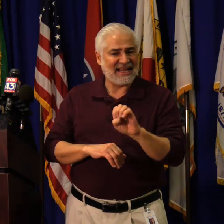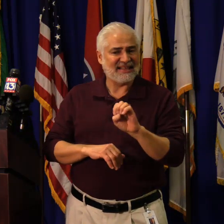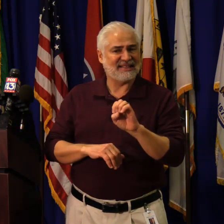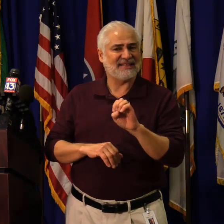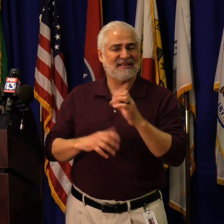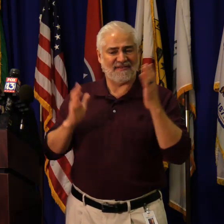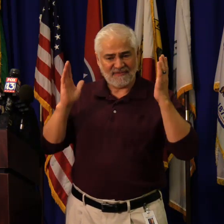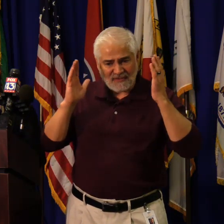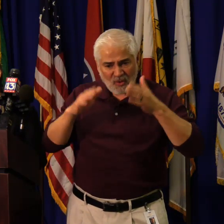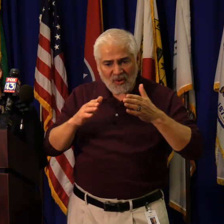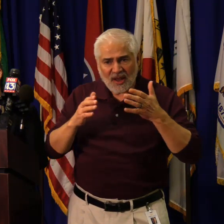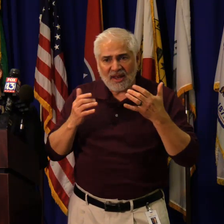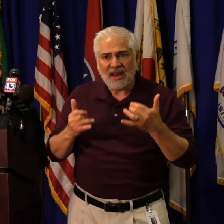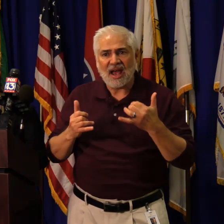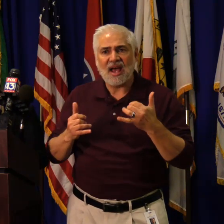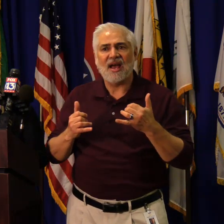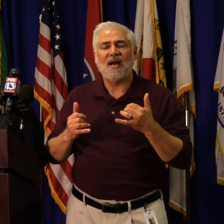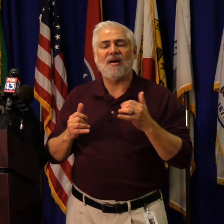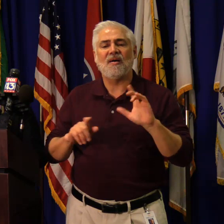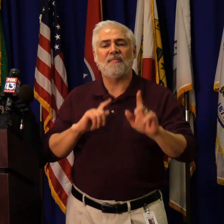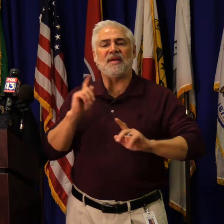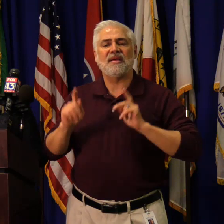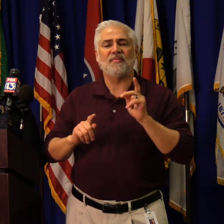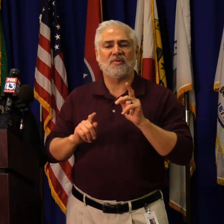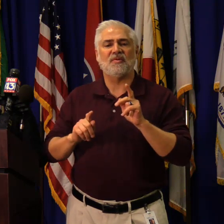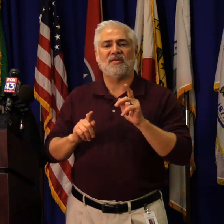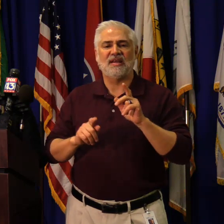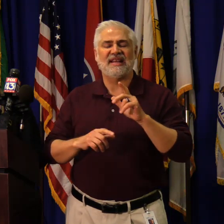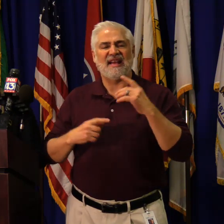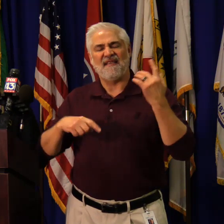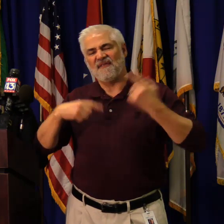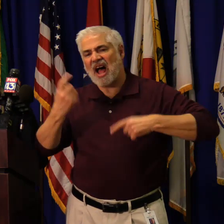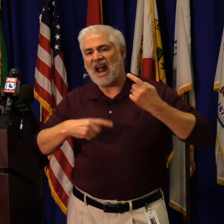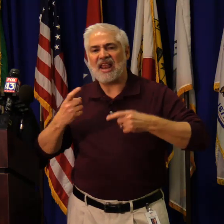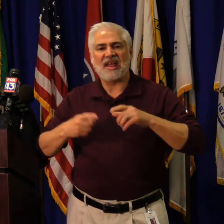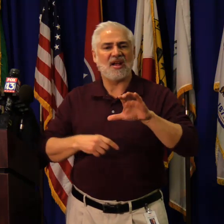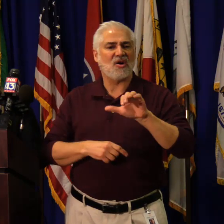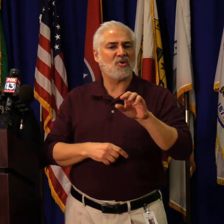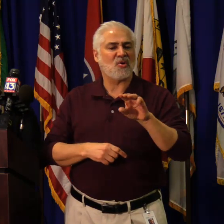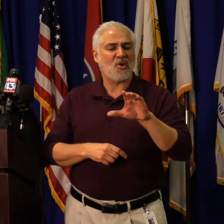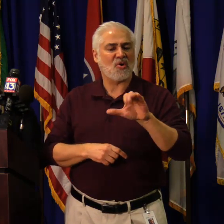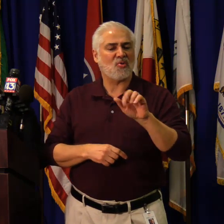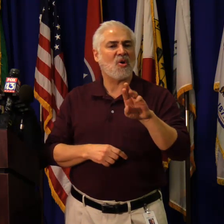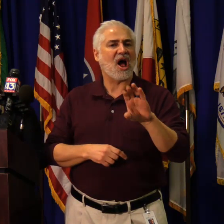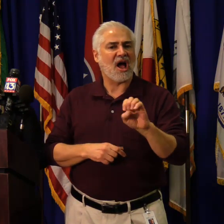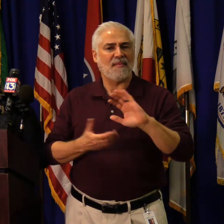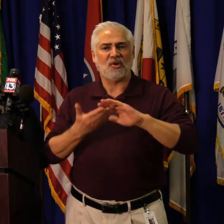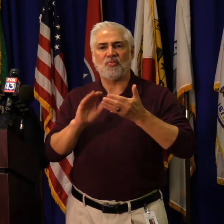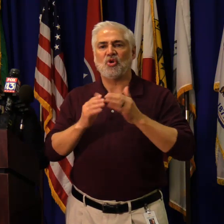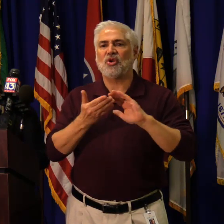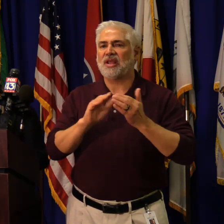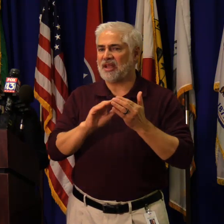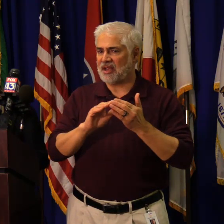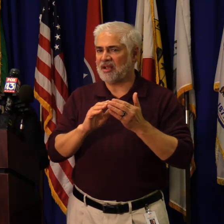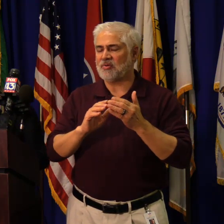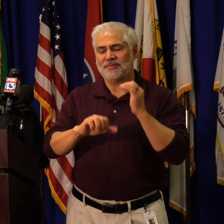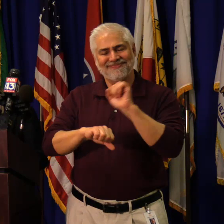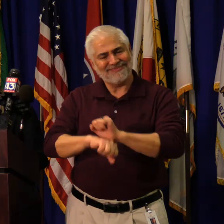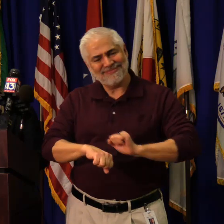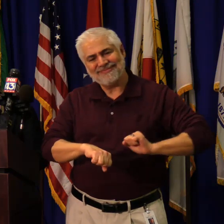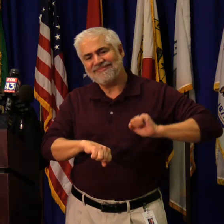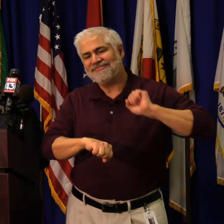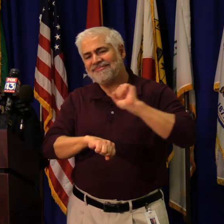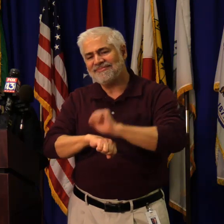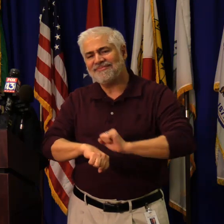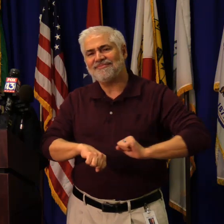that we are focusing on, are those people who have committed violent crime in our community. And we are working hard to make